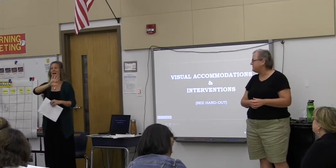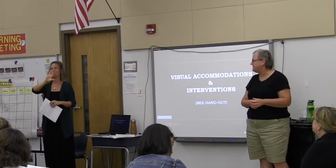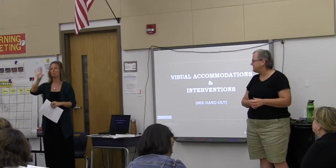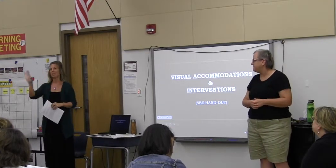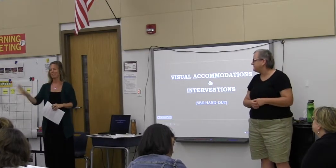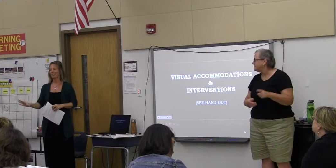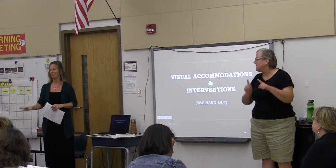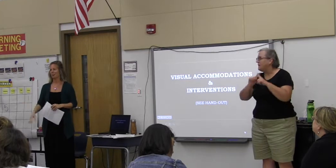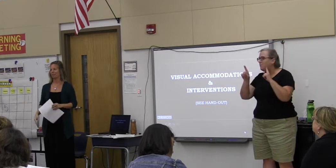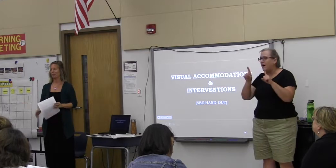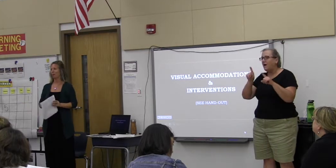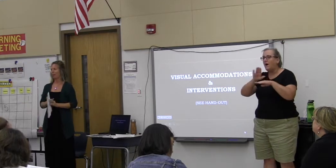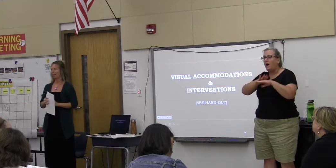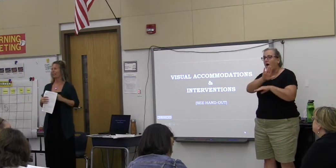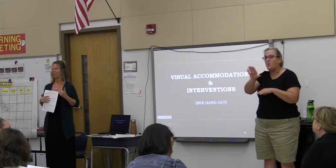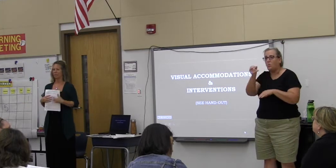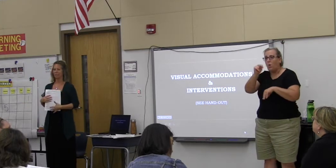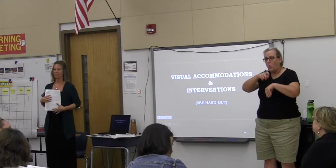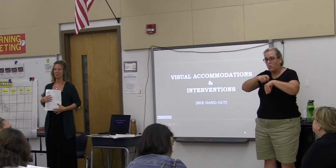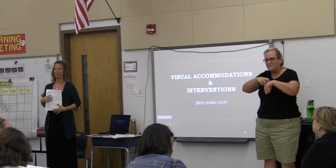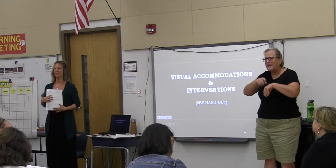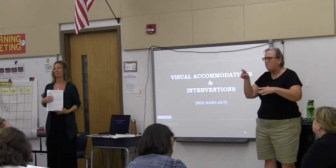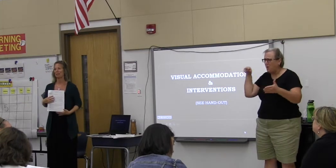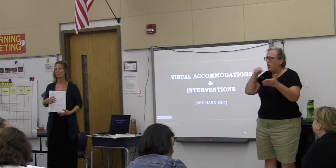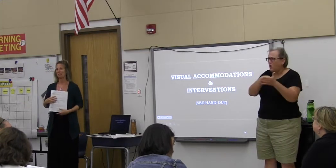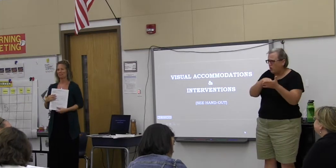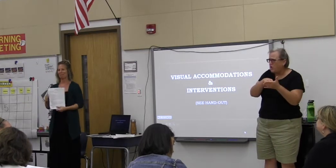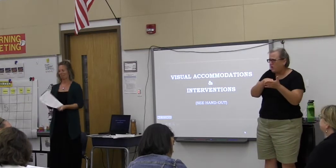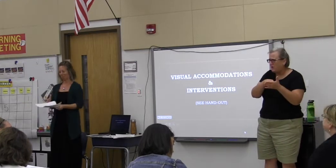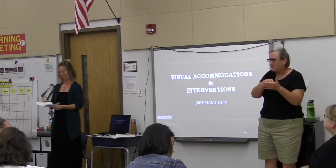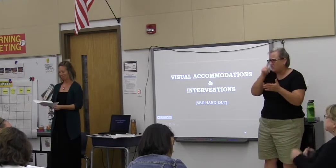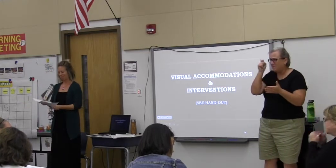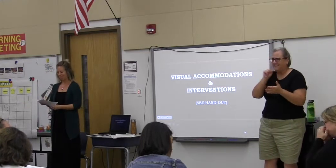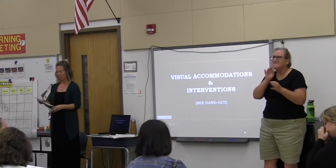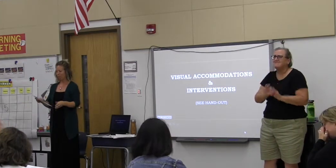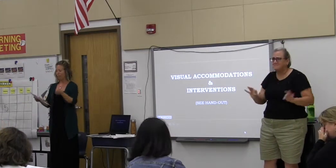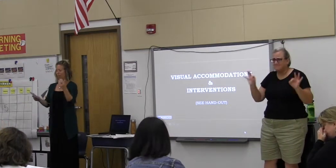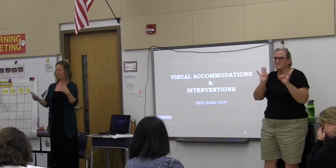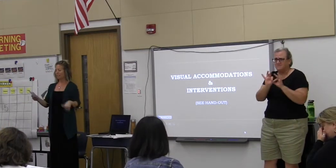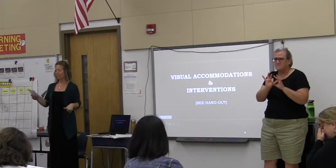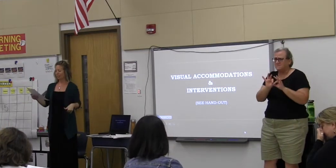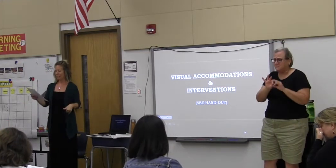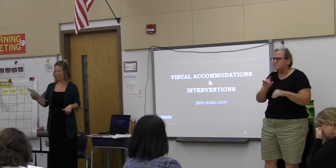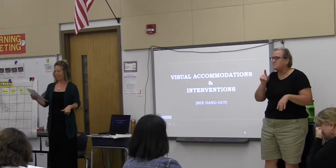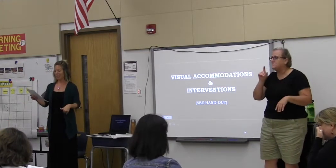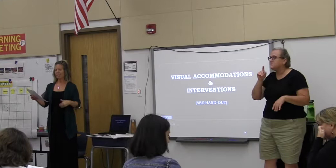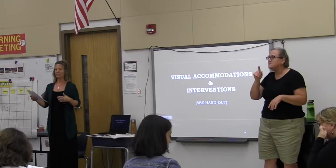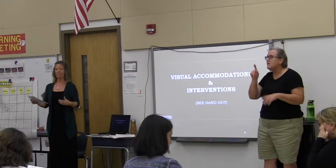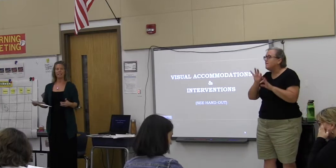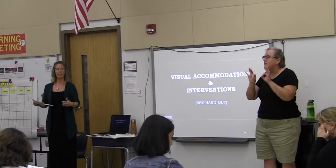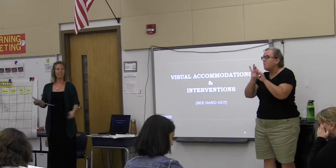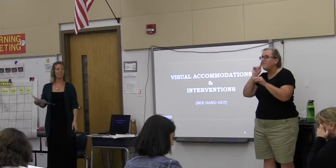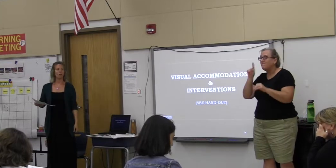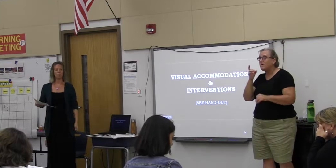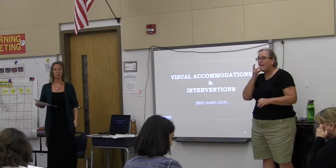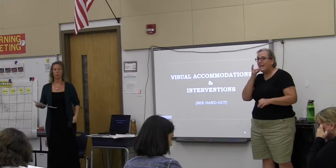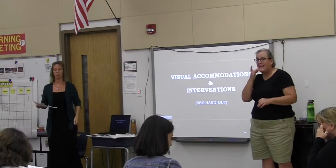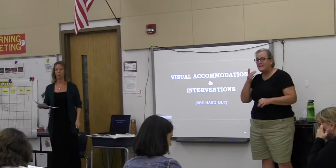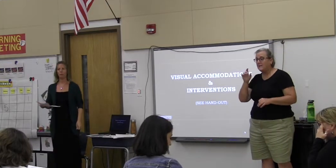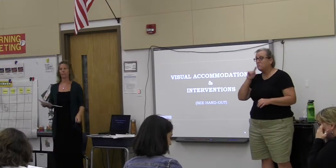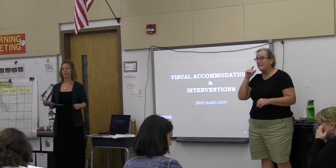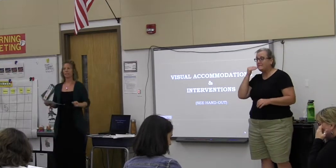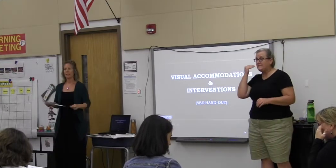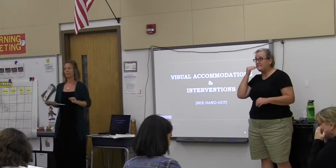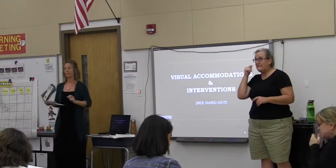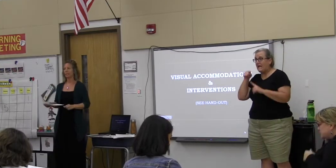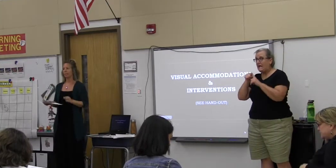summarize. But please, on your own time, go back and look at these because it's really important. The need for light. Stan is the only one